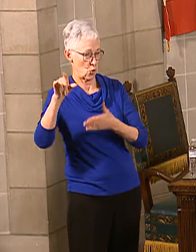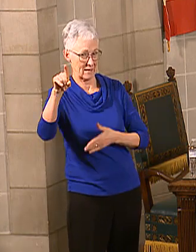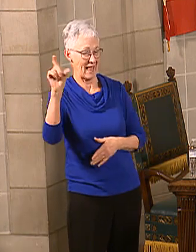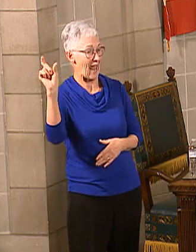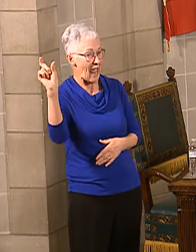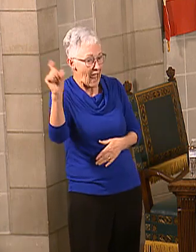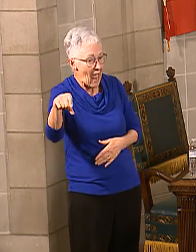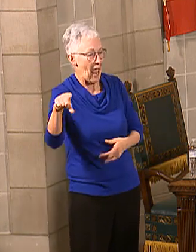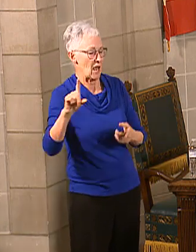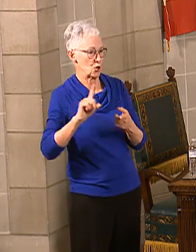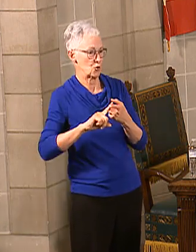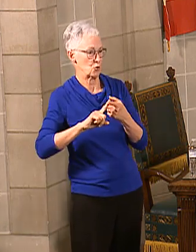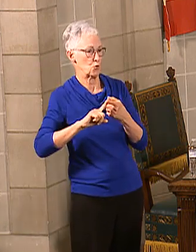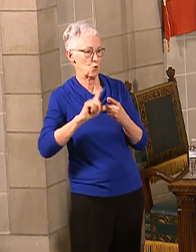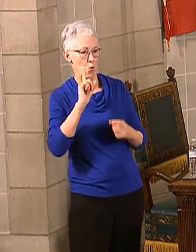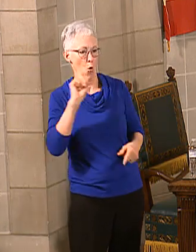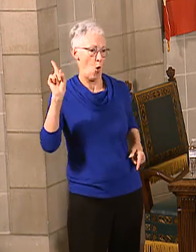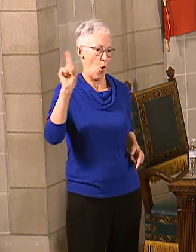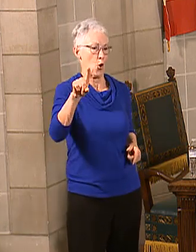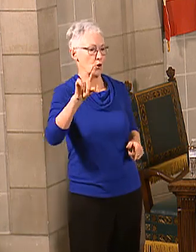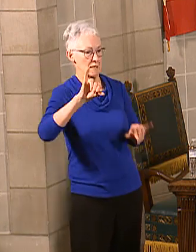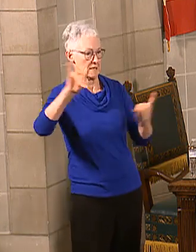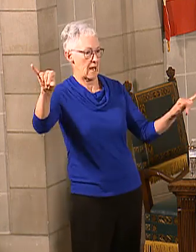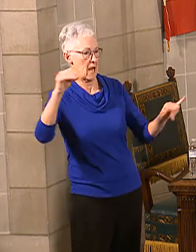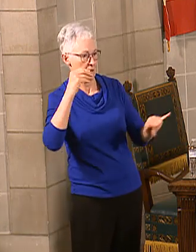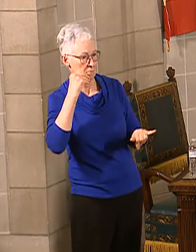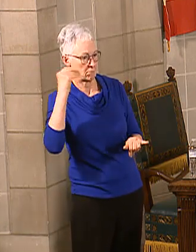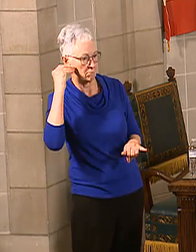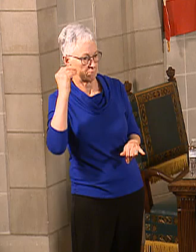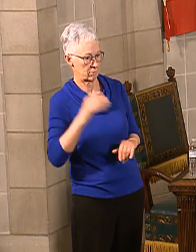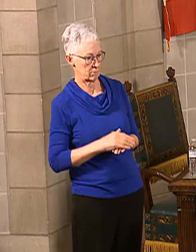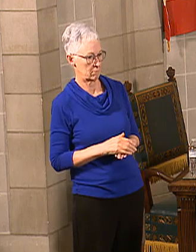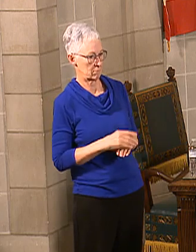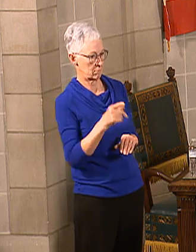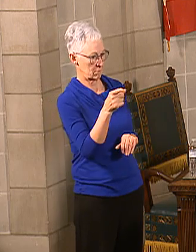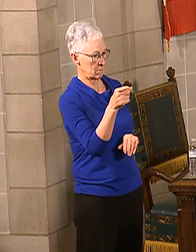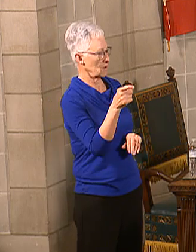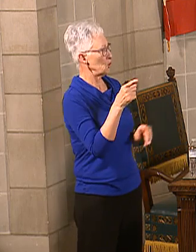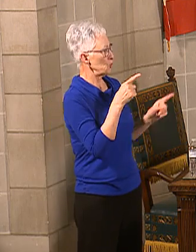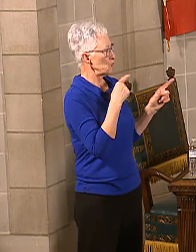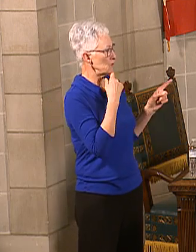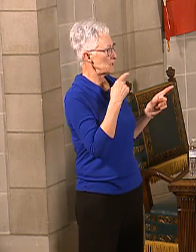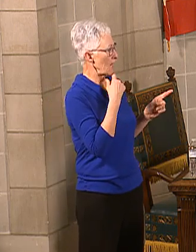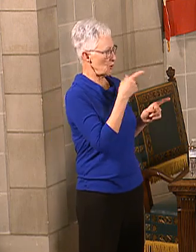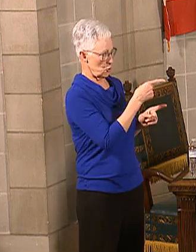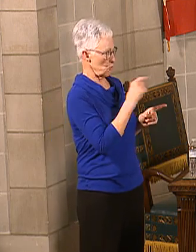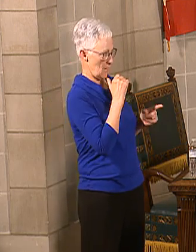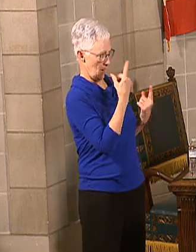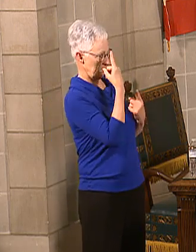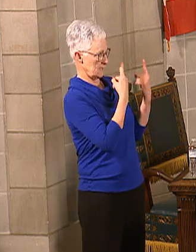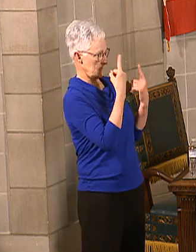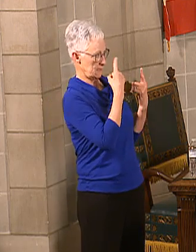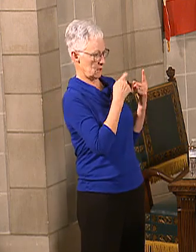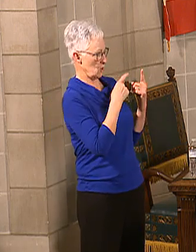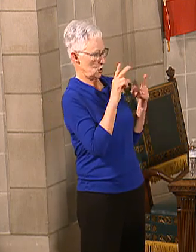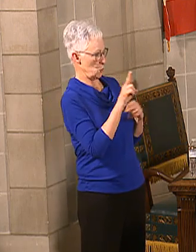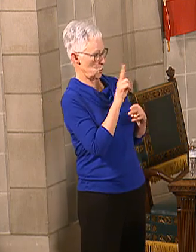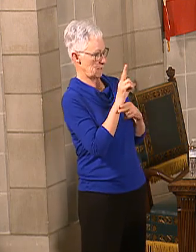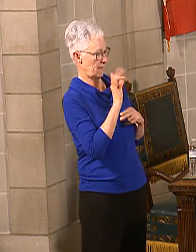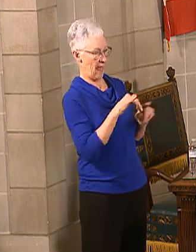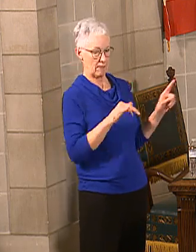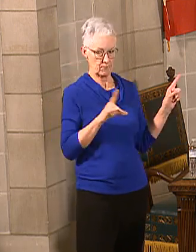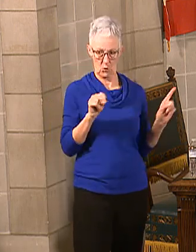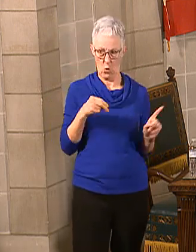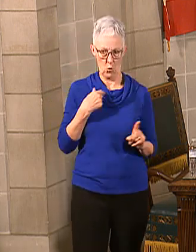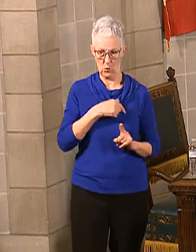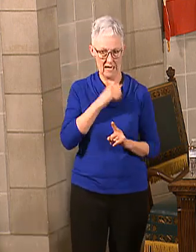So you plan so far, so it's out there, but you're just not considering it at this point. We're not considering it, no. All right,